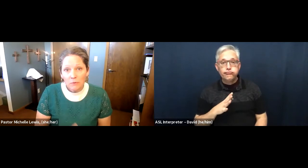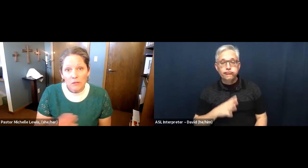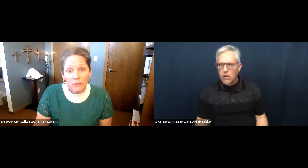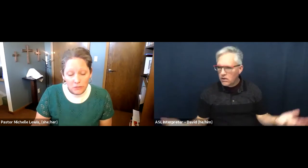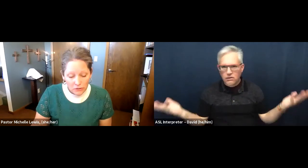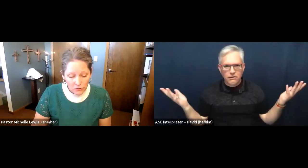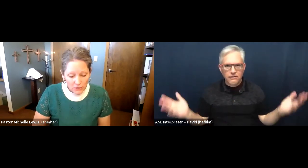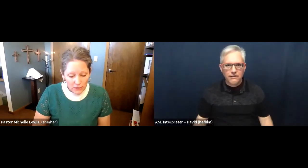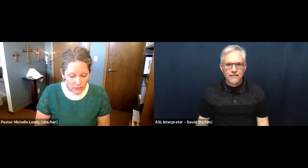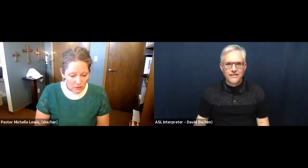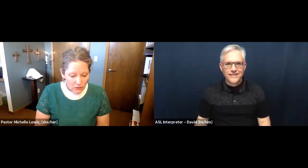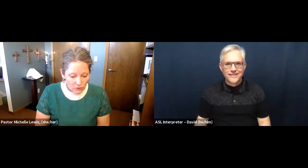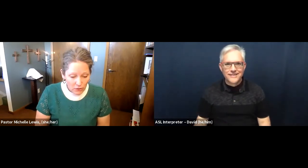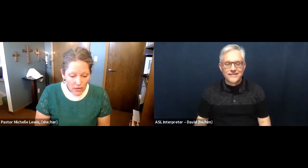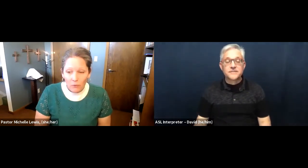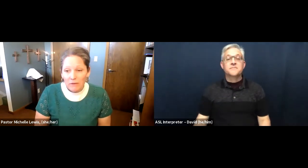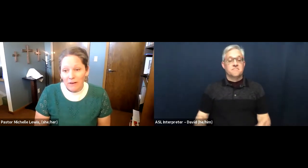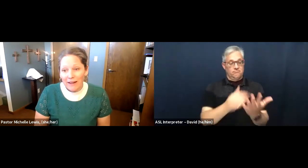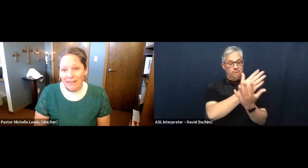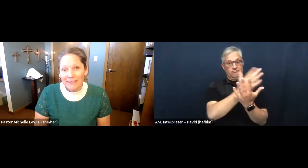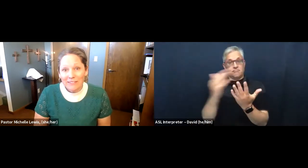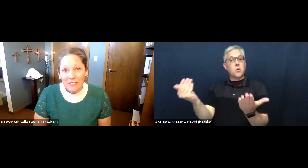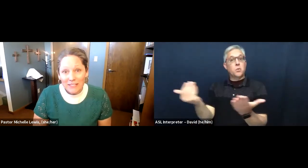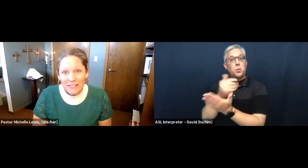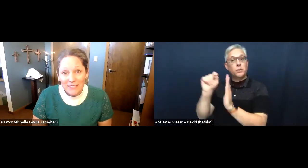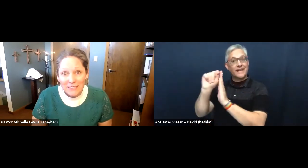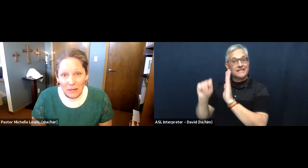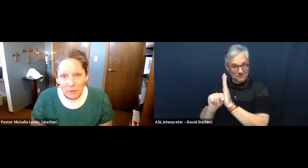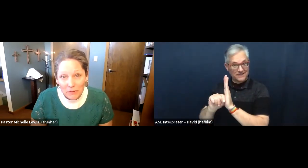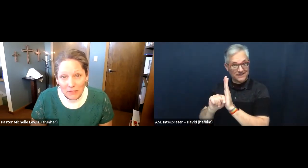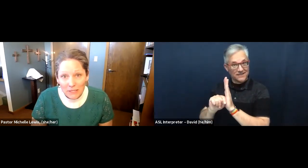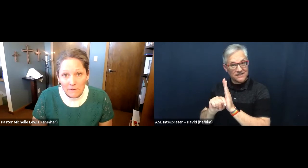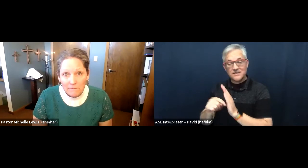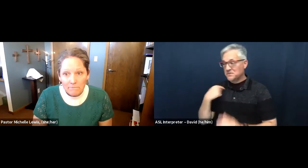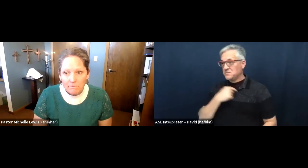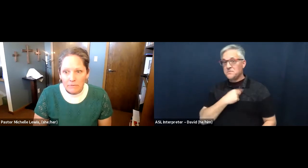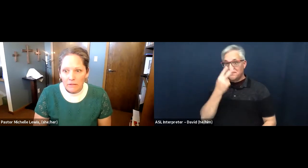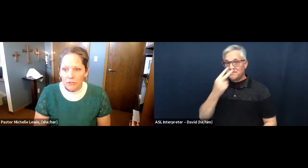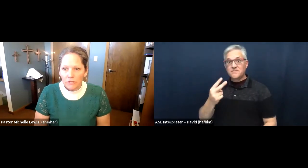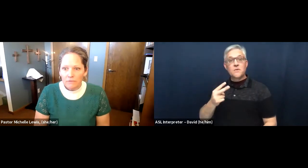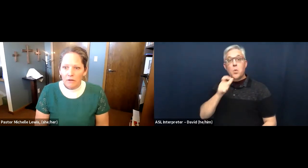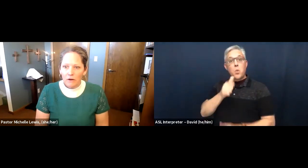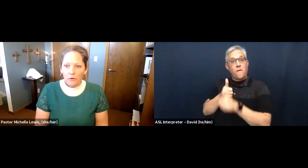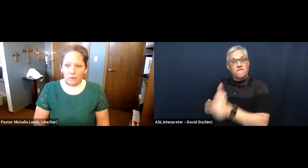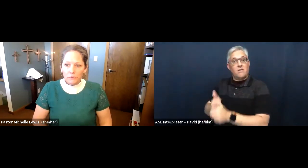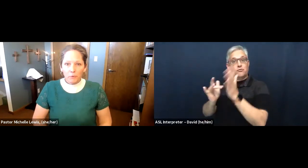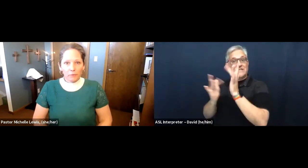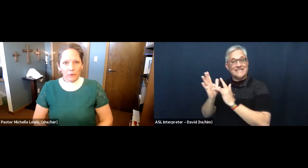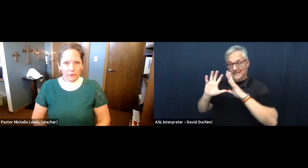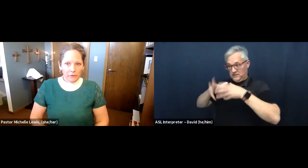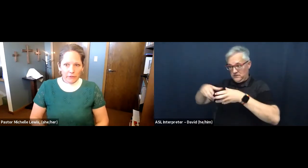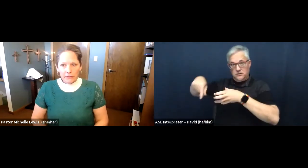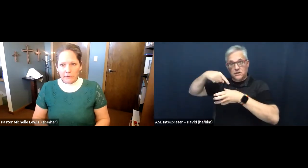And as we look to the New Testament too, we find Jesus' disciples trying to figure out who's